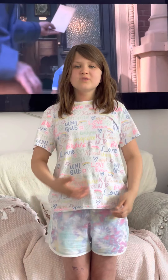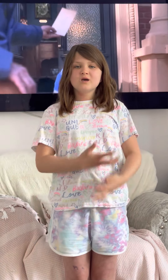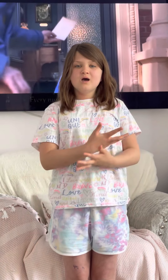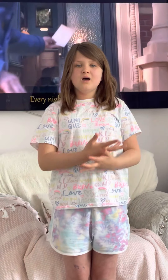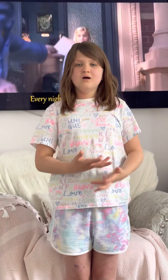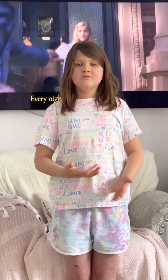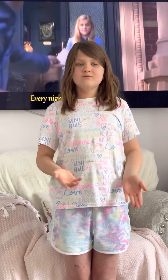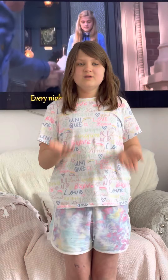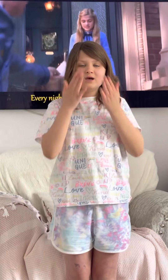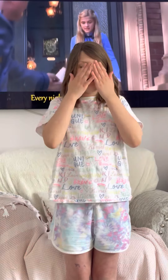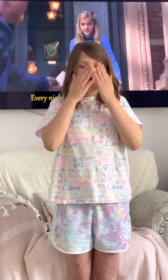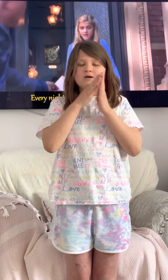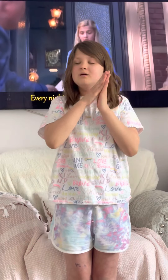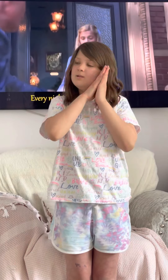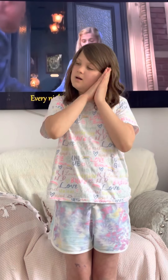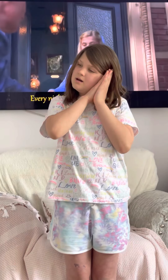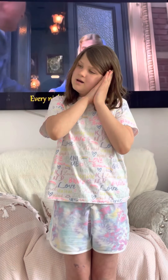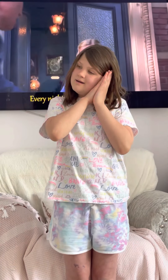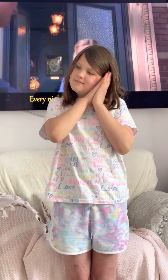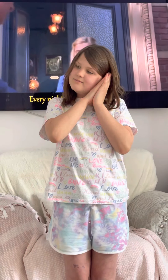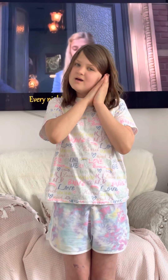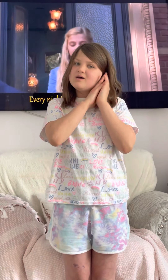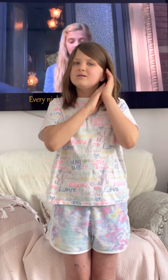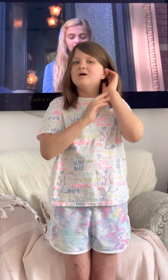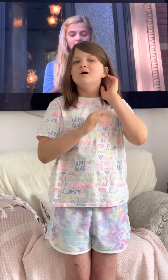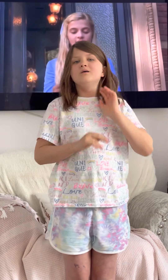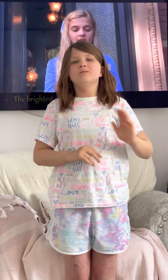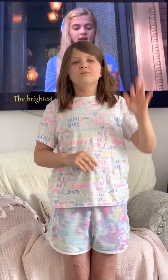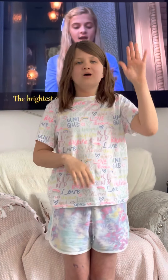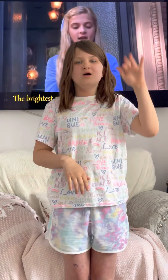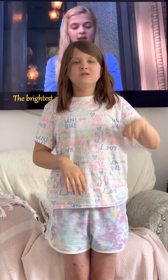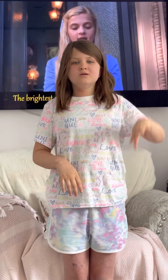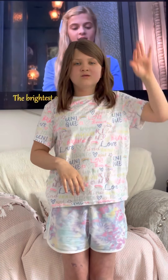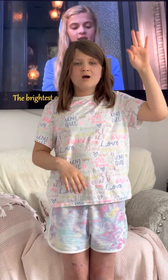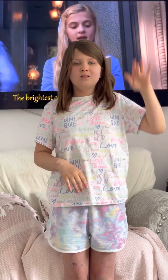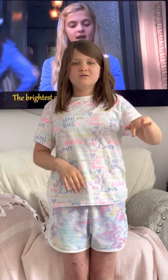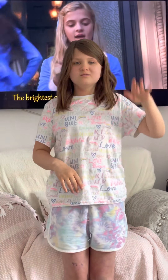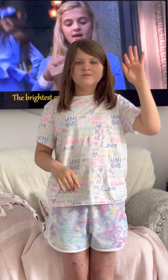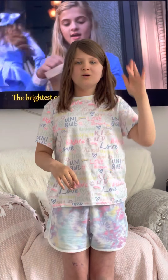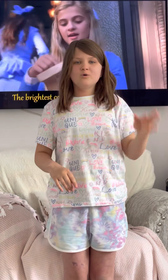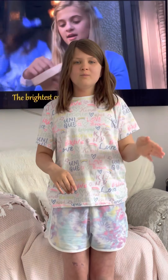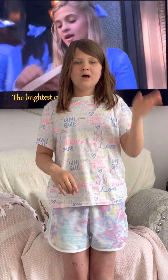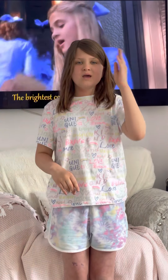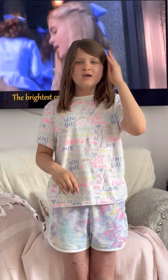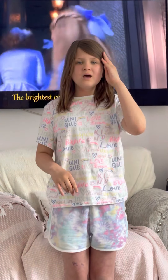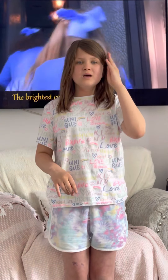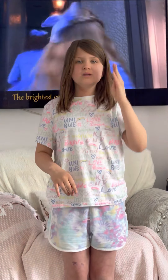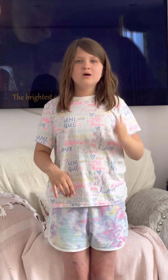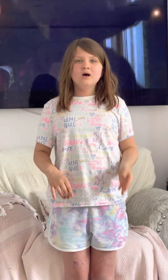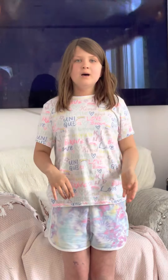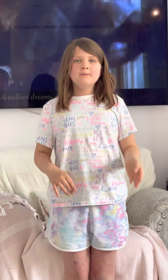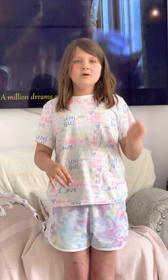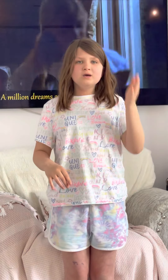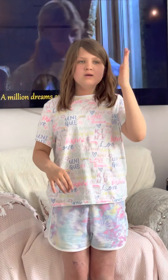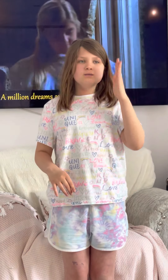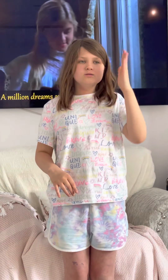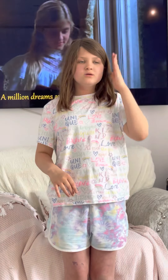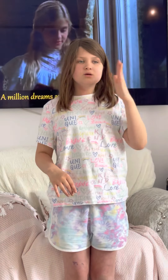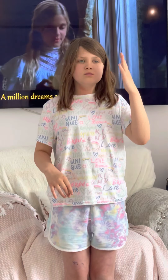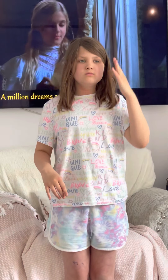Every night I lie in bed, the brightest colors down my head. A million dreams